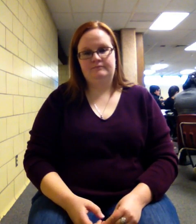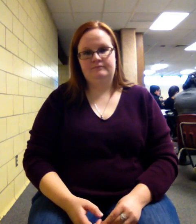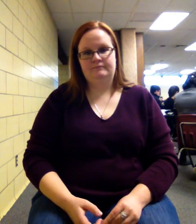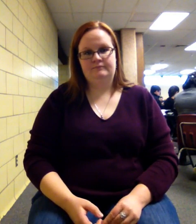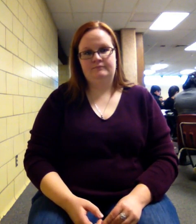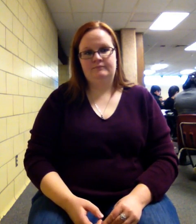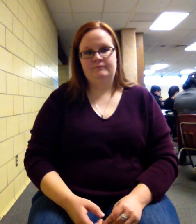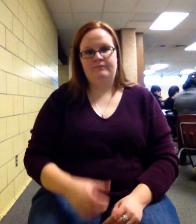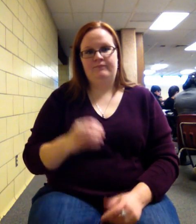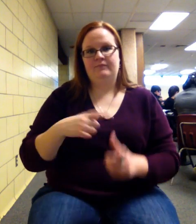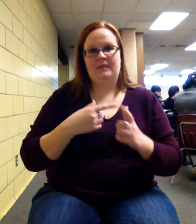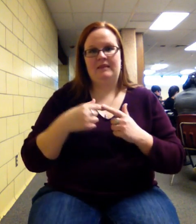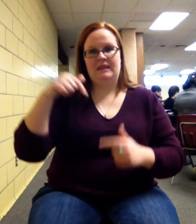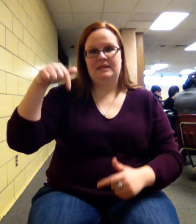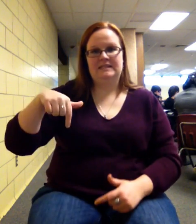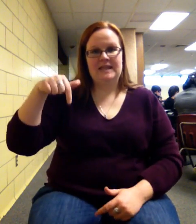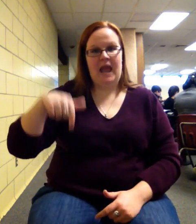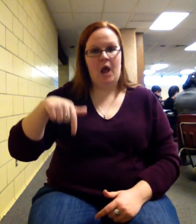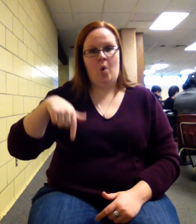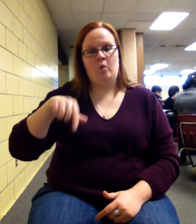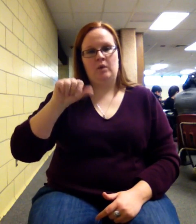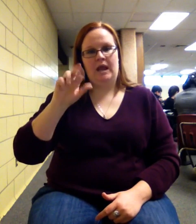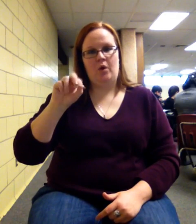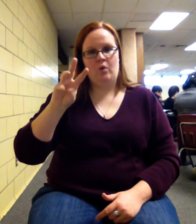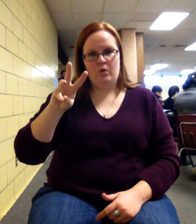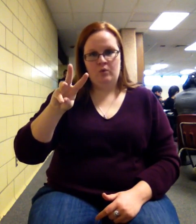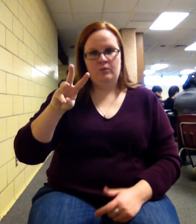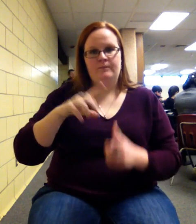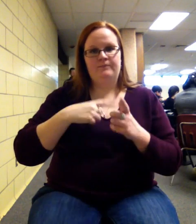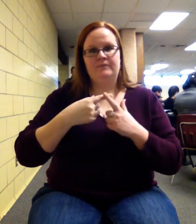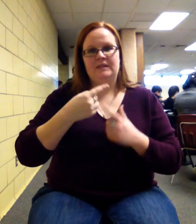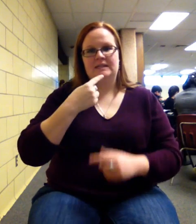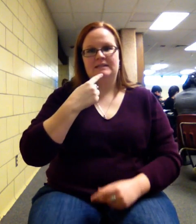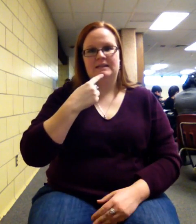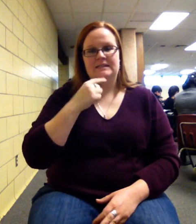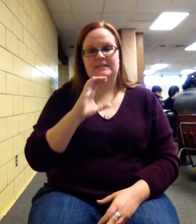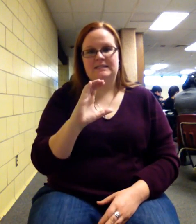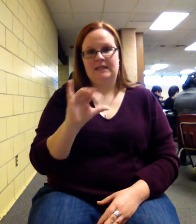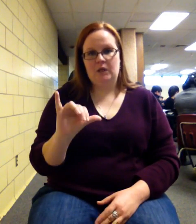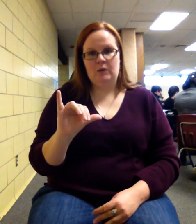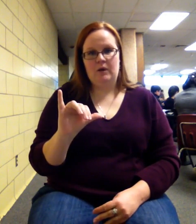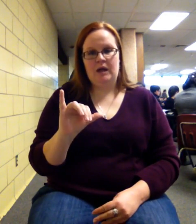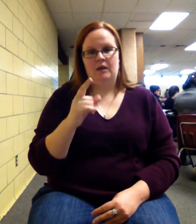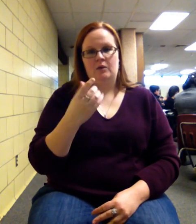And the down arrow button. And then it'll say CY. You want the CY to be a 1.